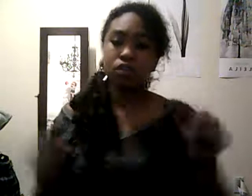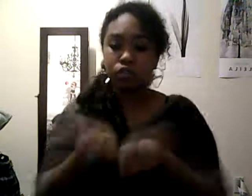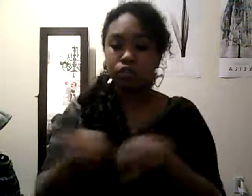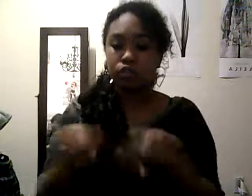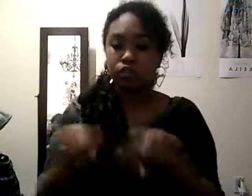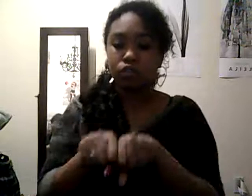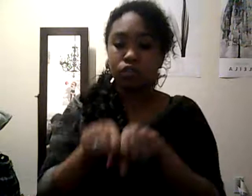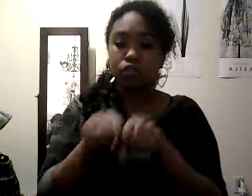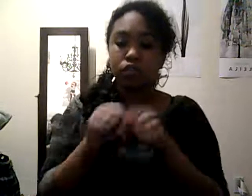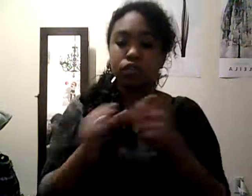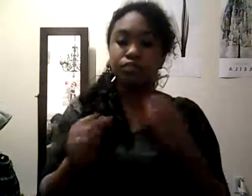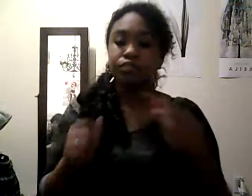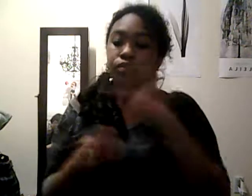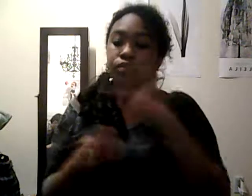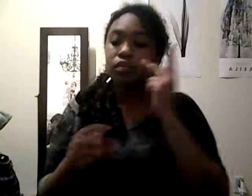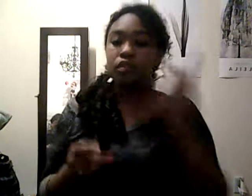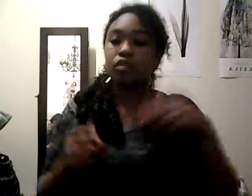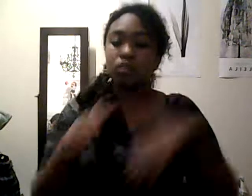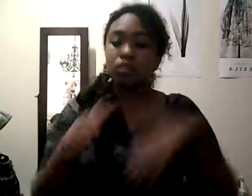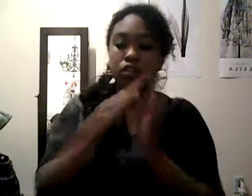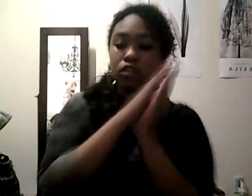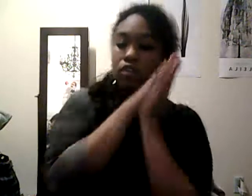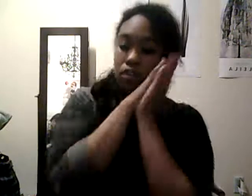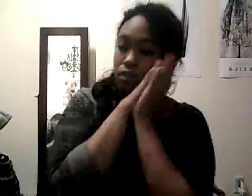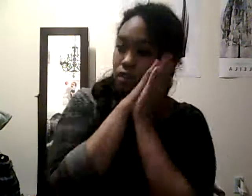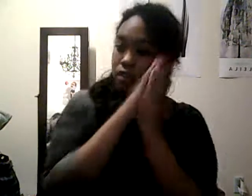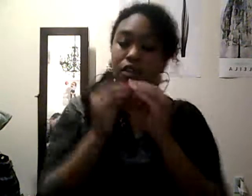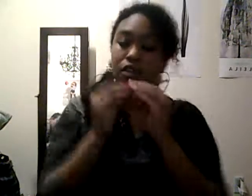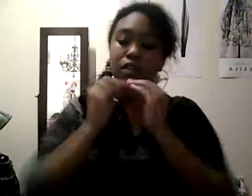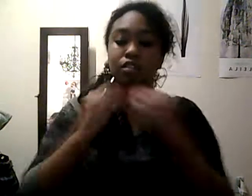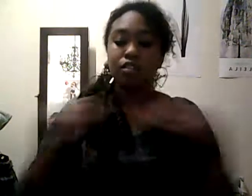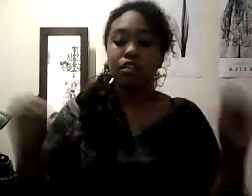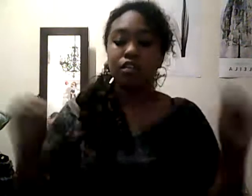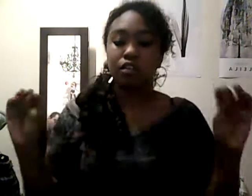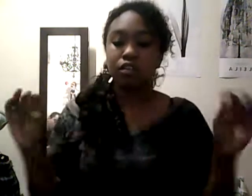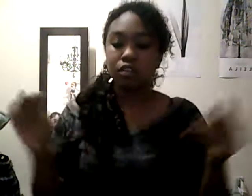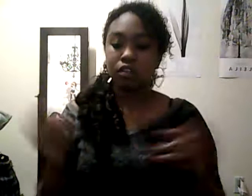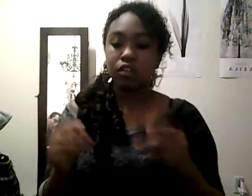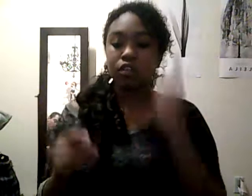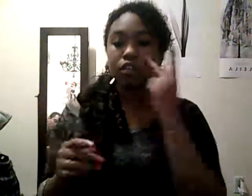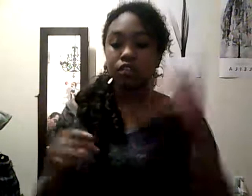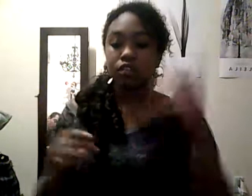you have to come down and give yourself up. If you drag this out any longer, you're only hurting your own cause.